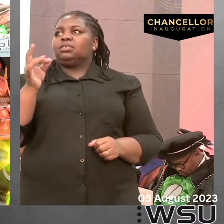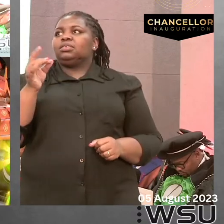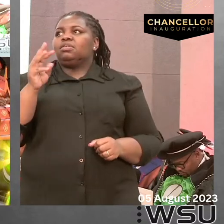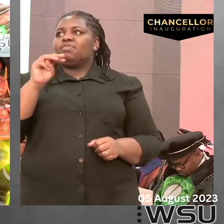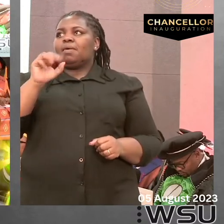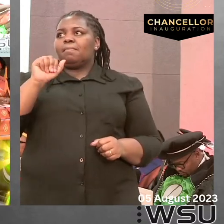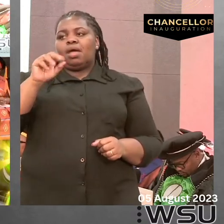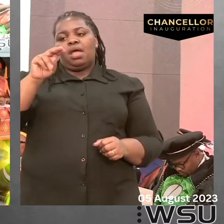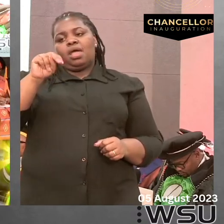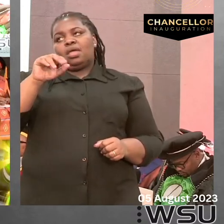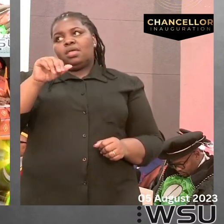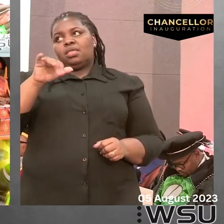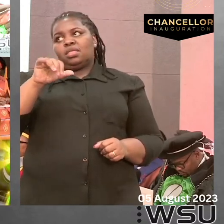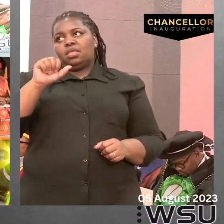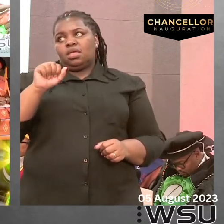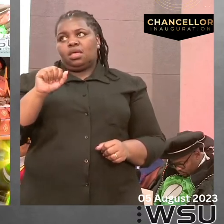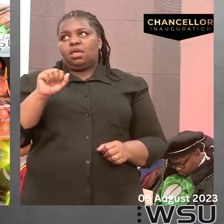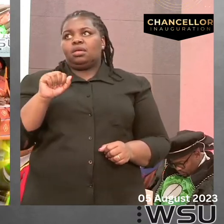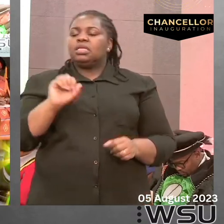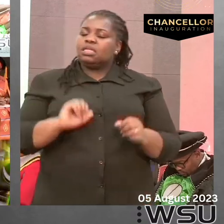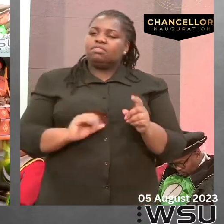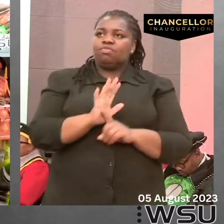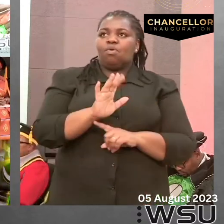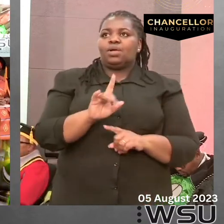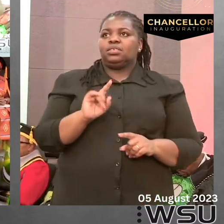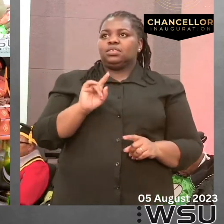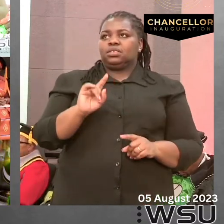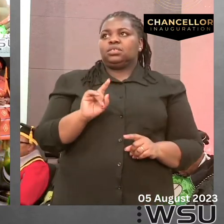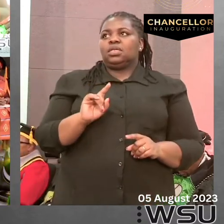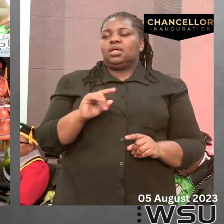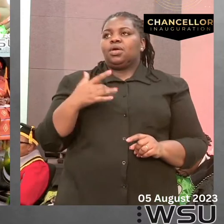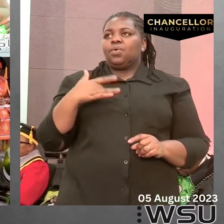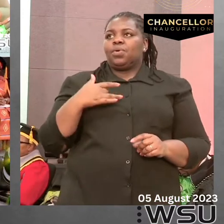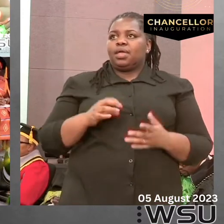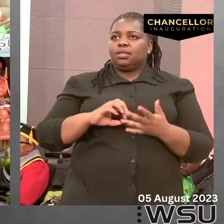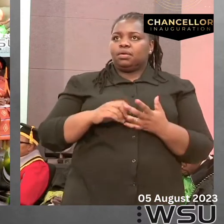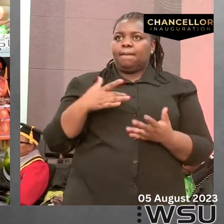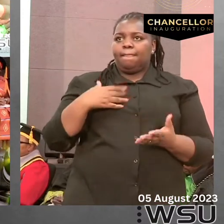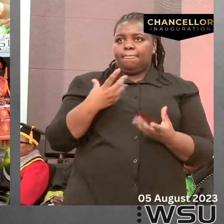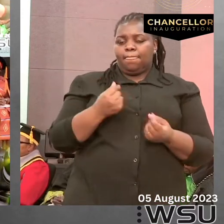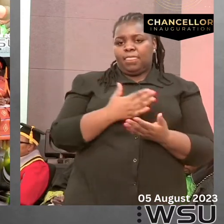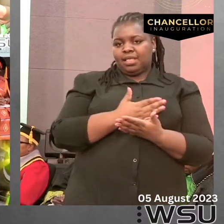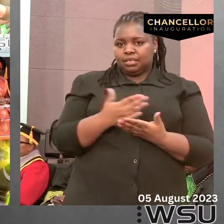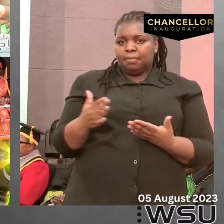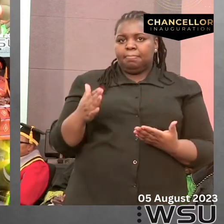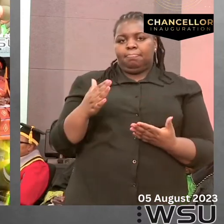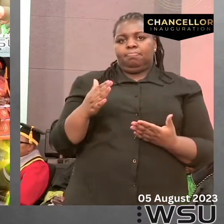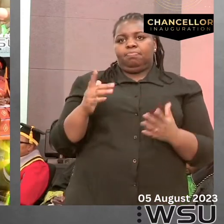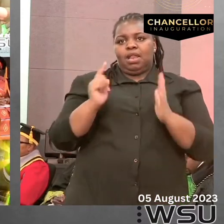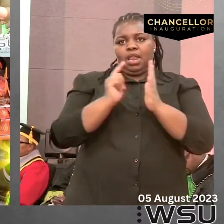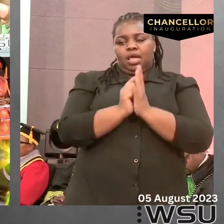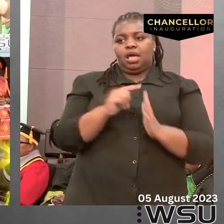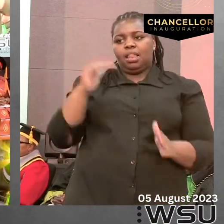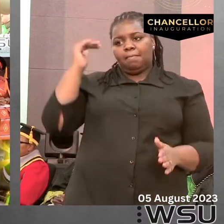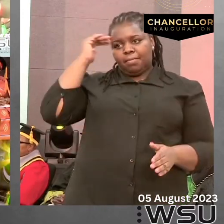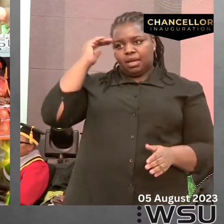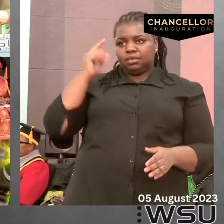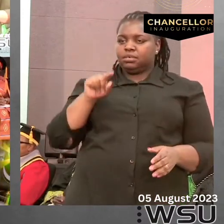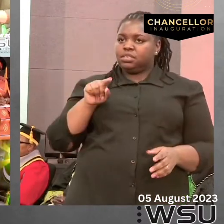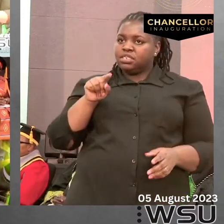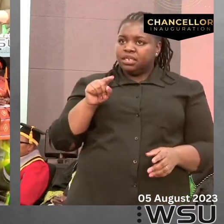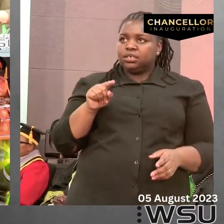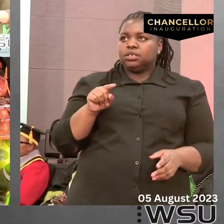Manganya, really influenced our Faculty of Law. We attracted some of the best legal minds into that